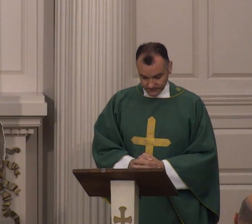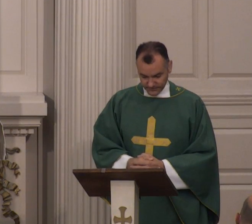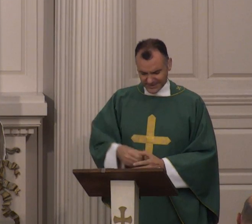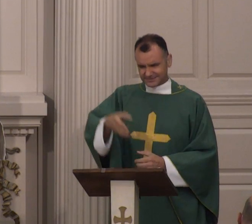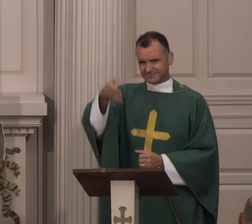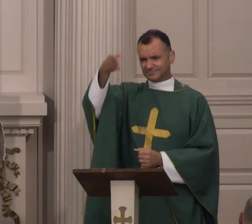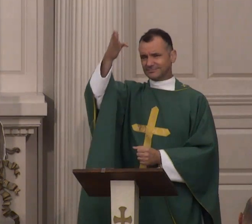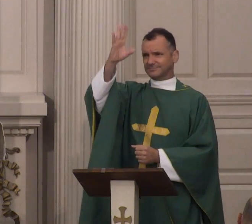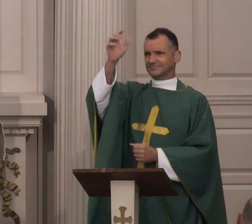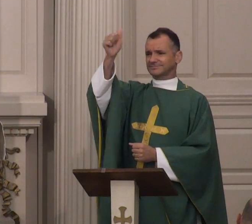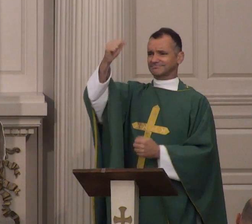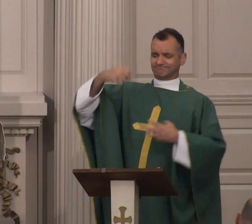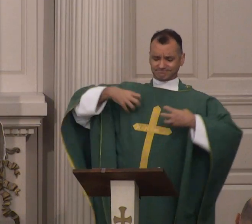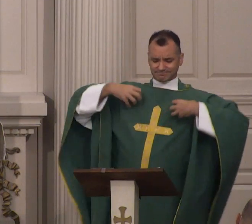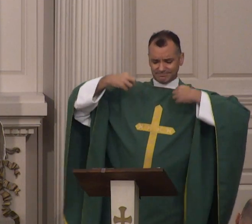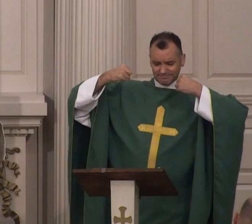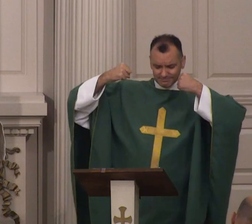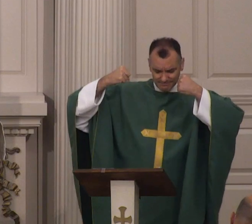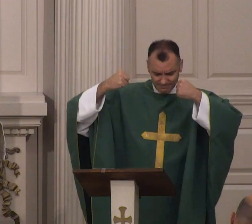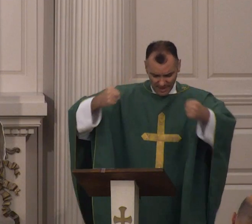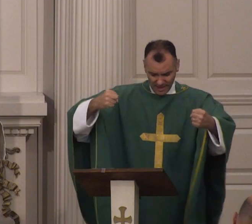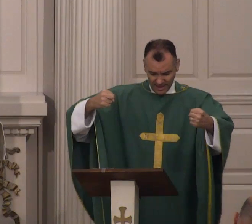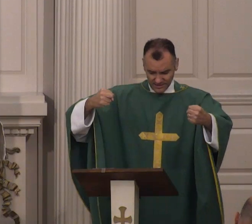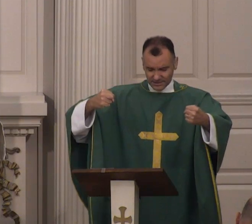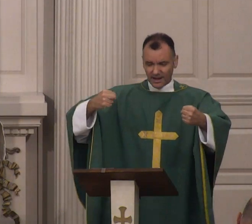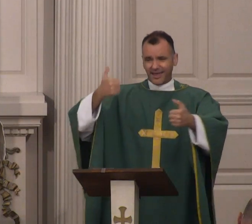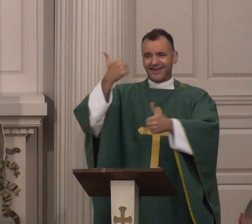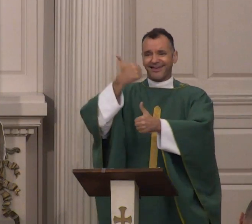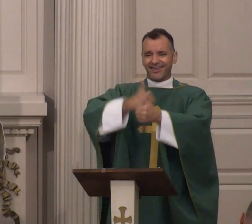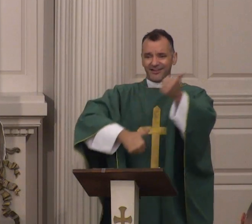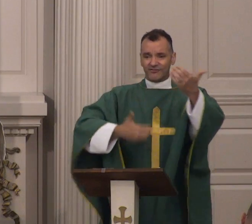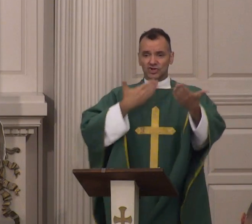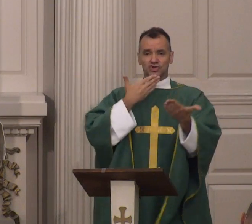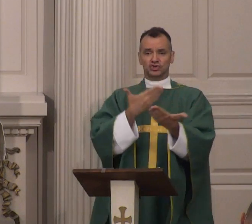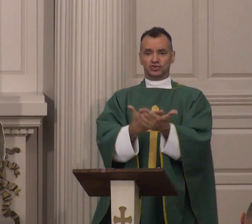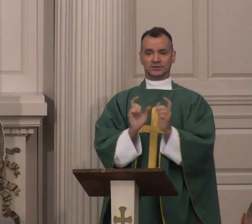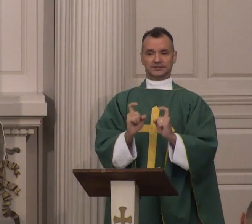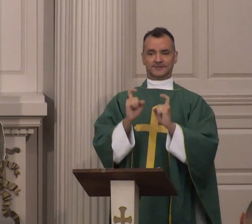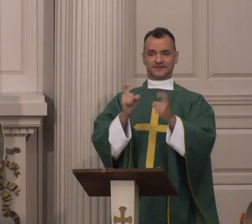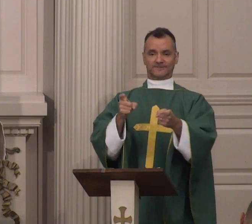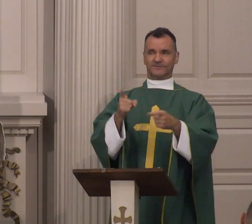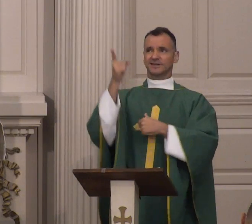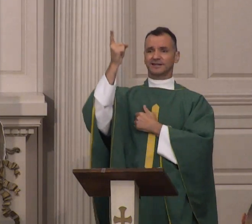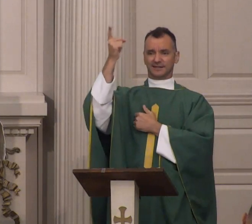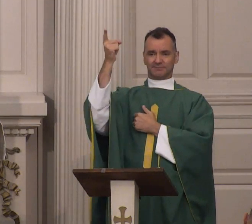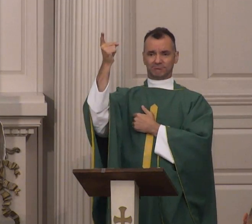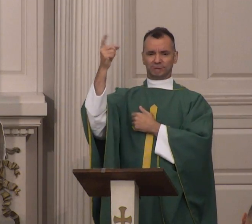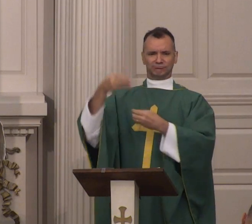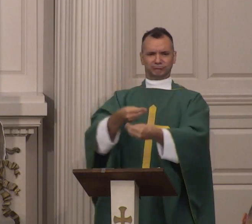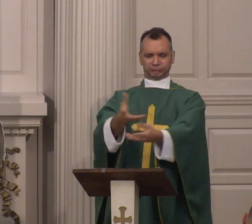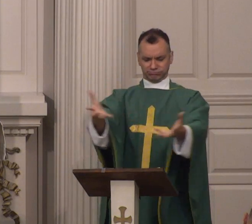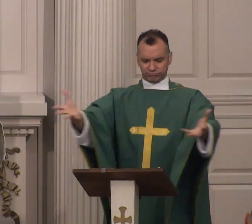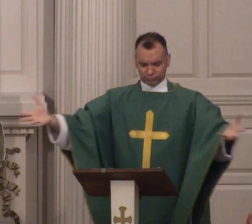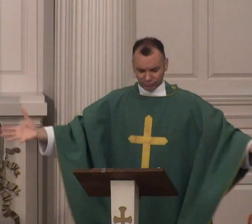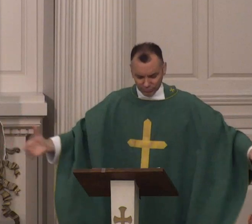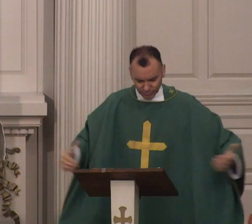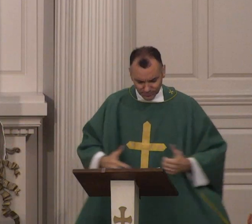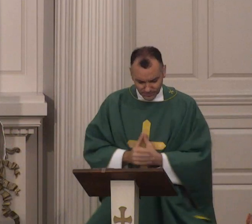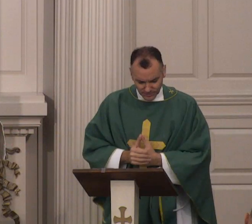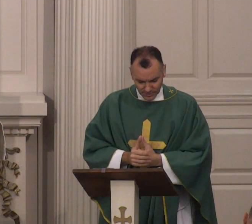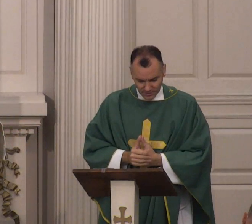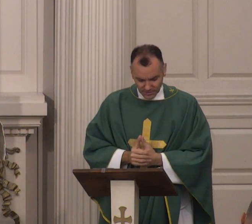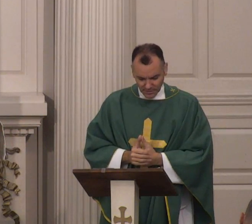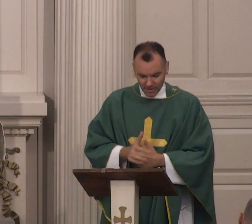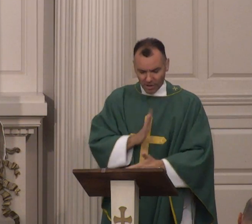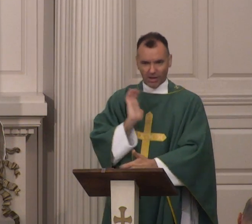Renewed by this bread from the heavenly table, We beseech you, Lord, that